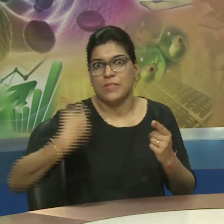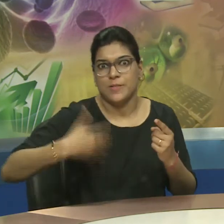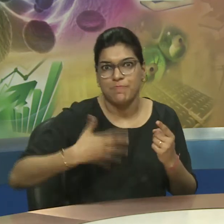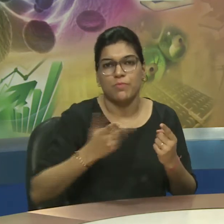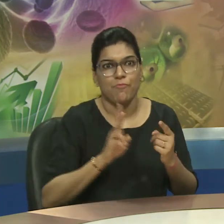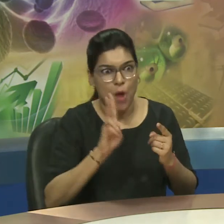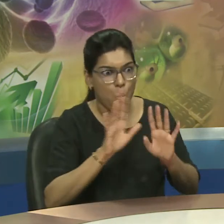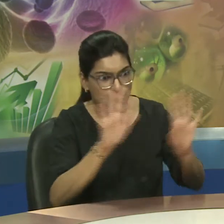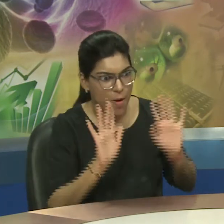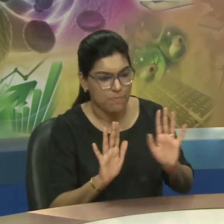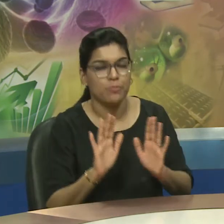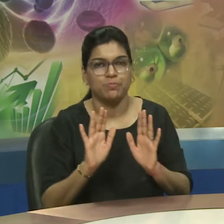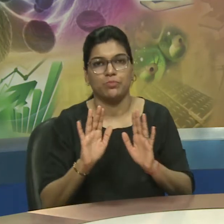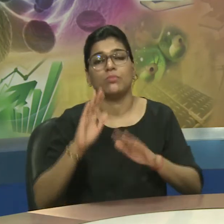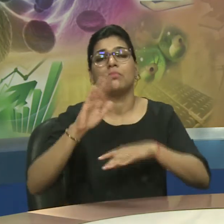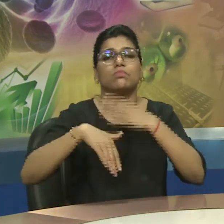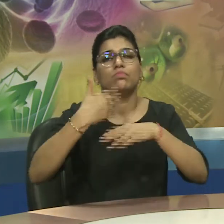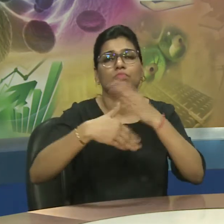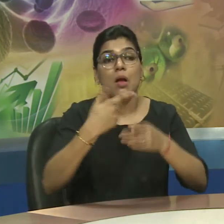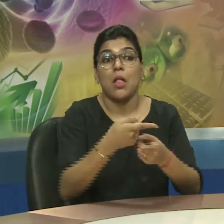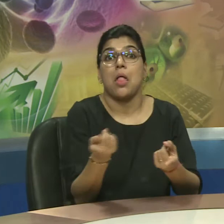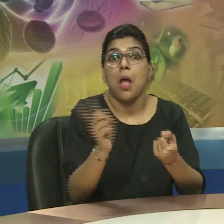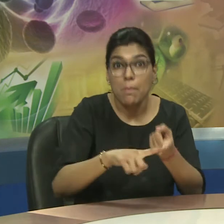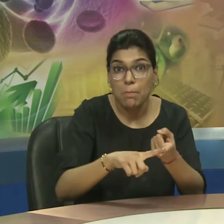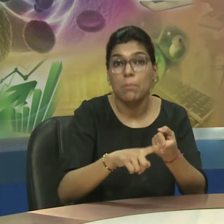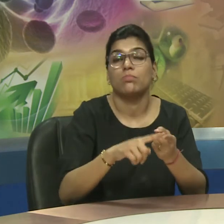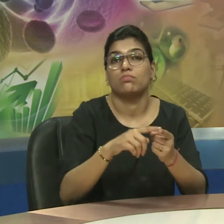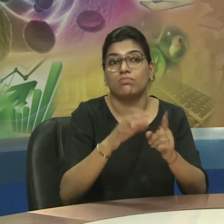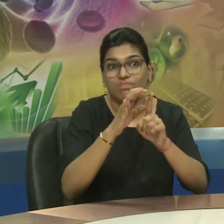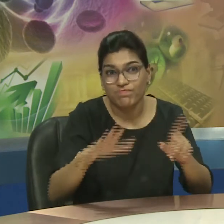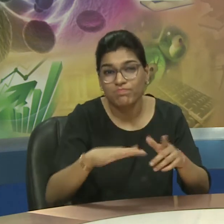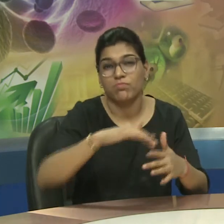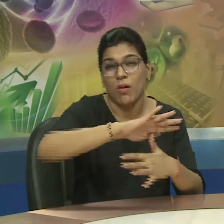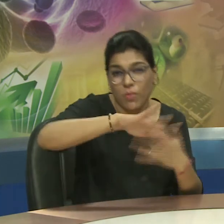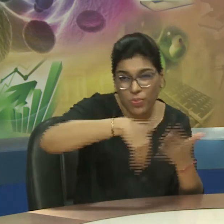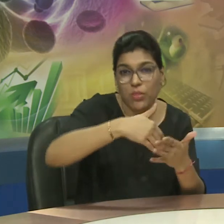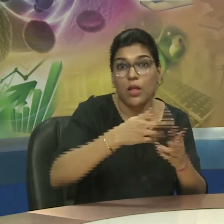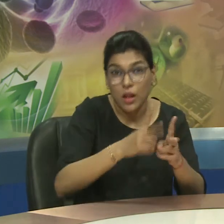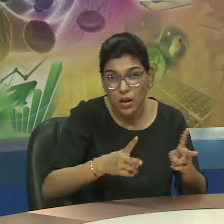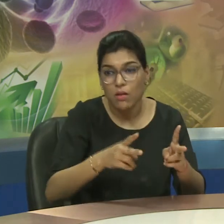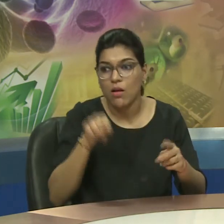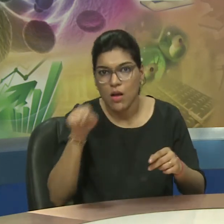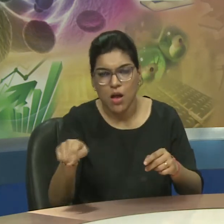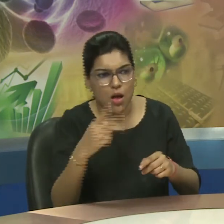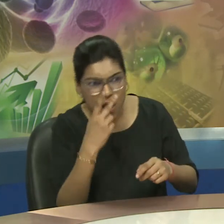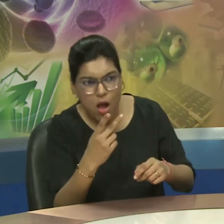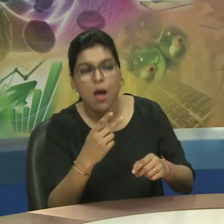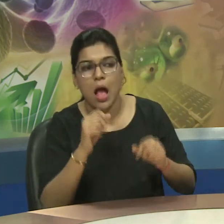cargo is shipped, the insurance company declare